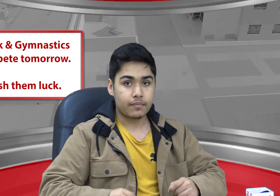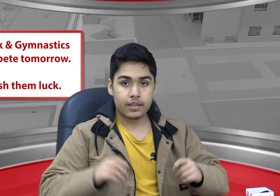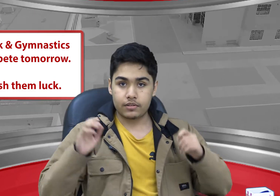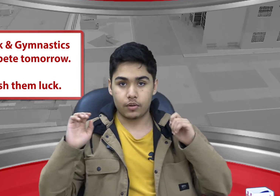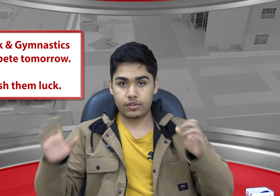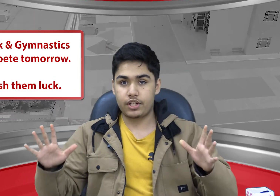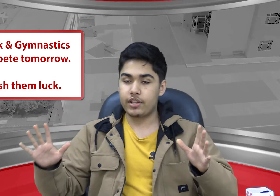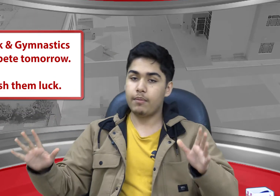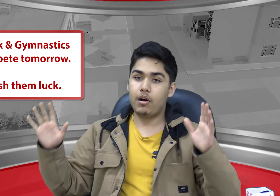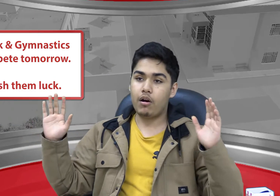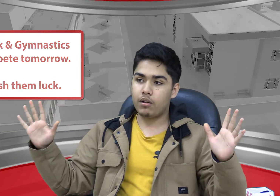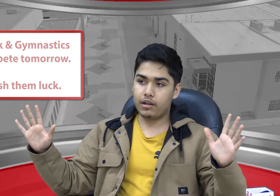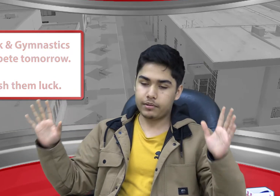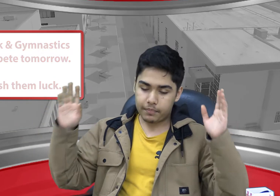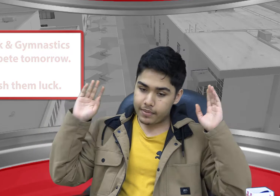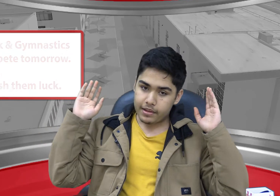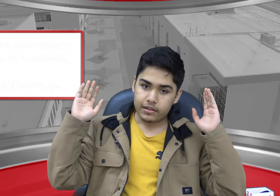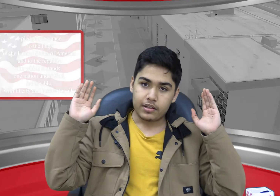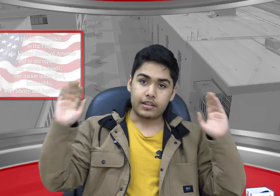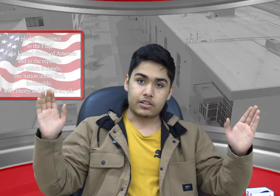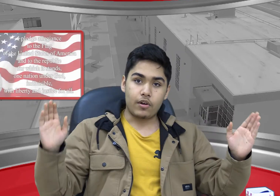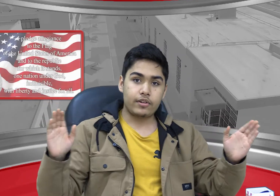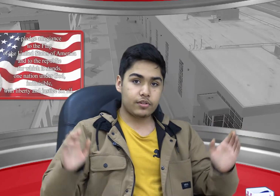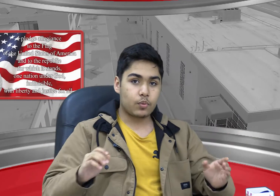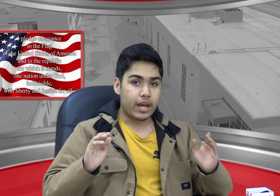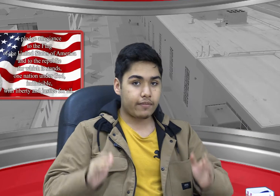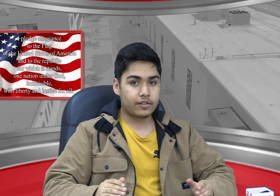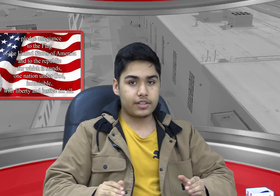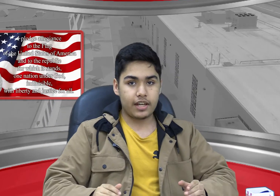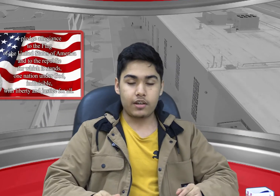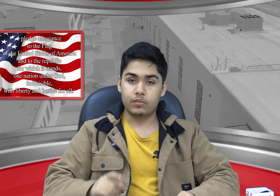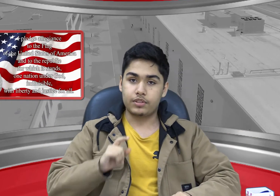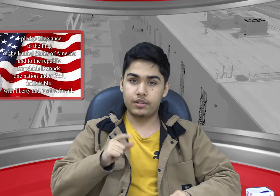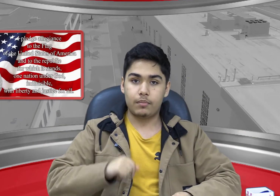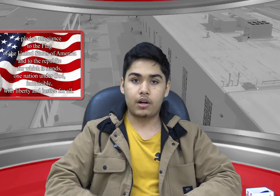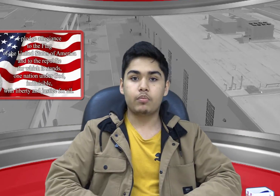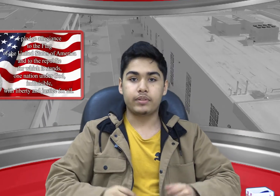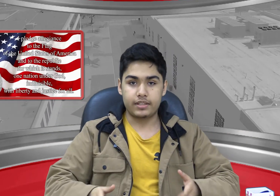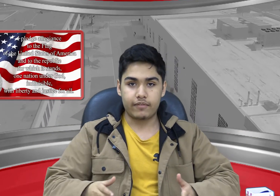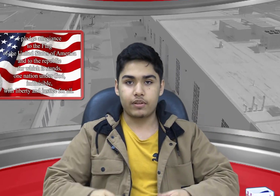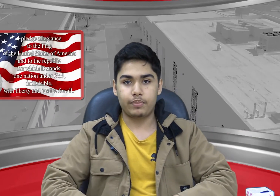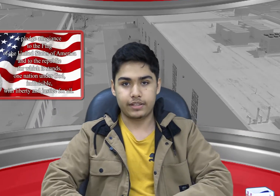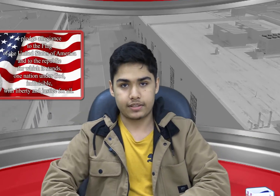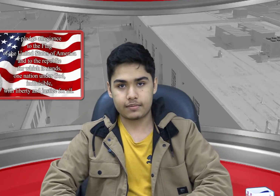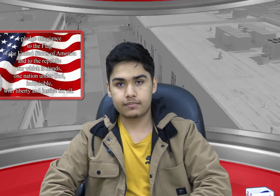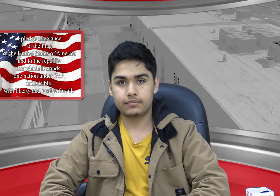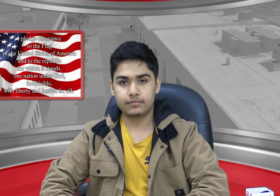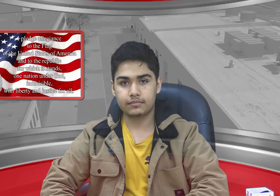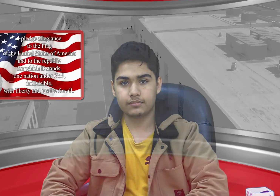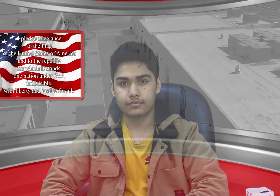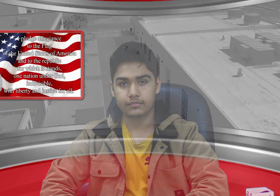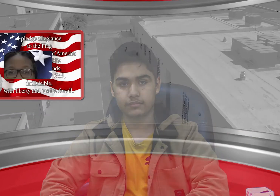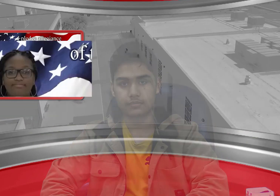championships, so cheer them all on. That's all the news we have for today. We'll see you tomorrow. Please stand for the pledges.